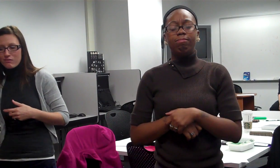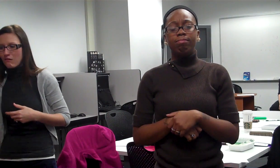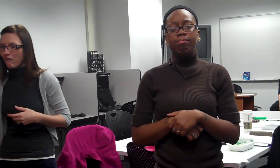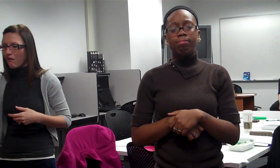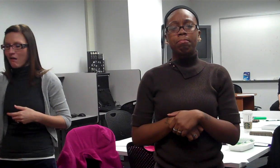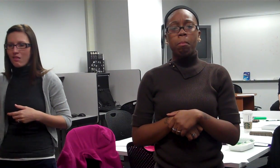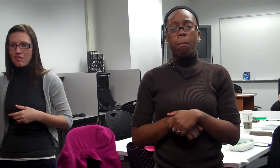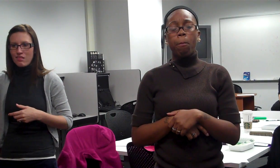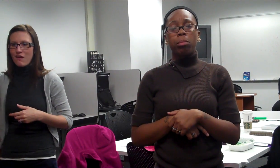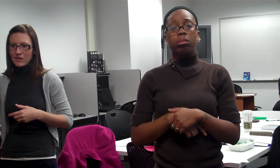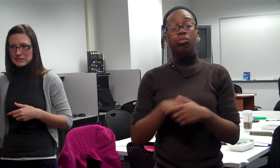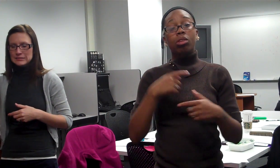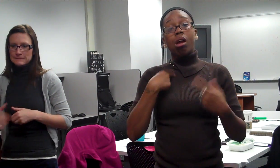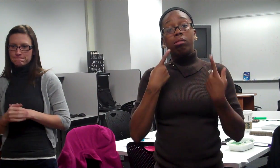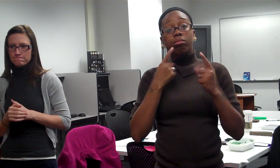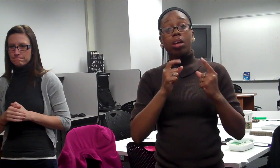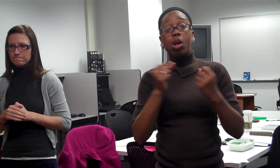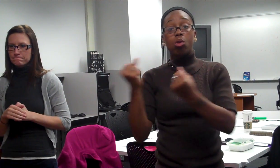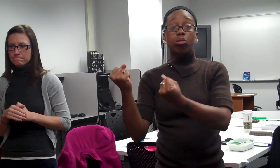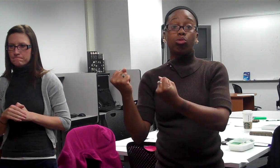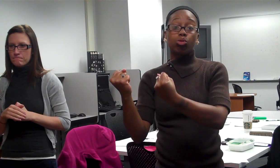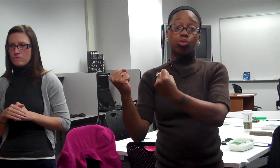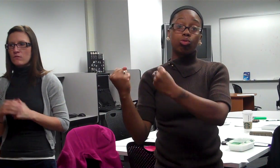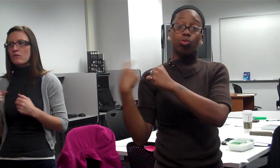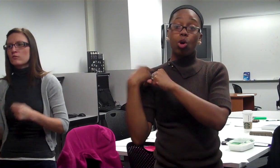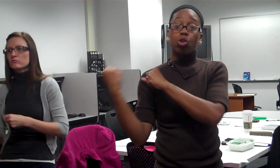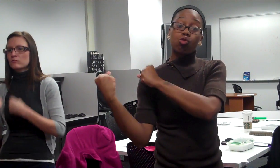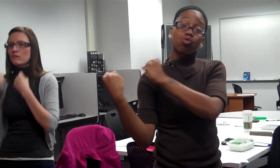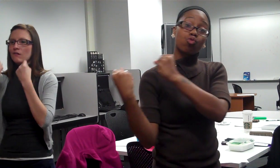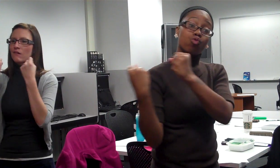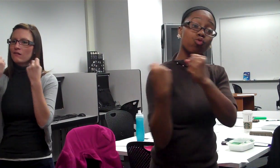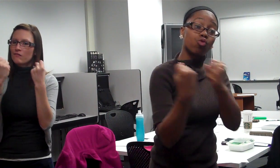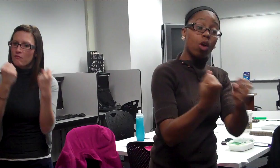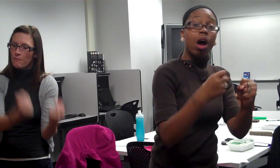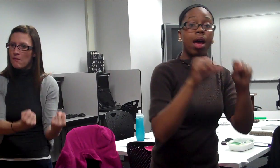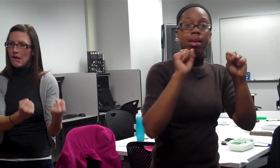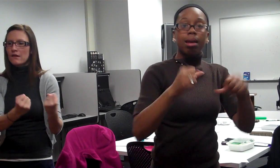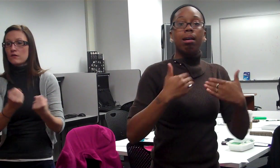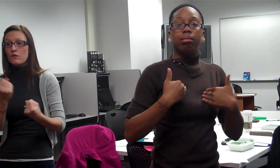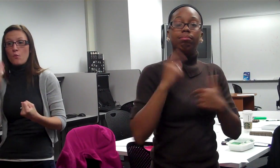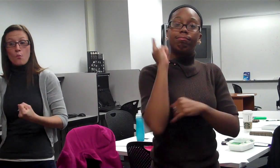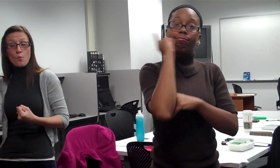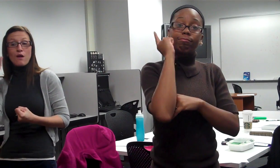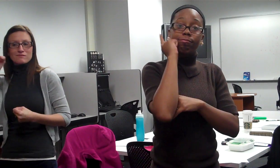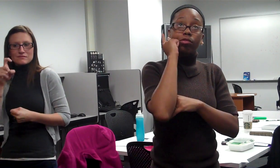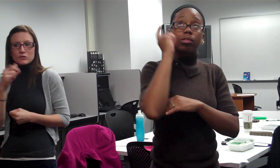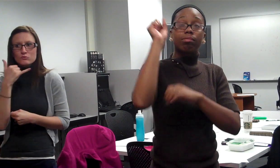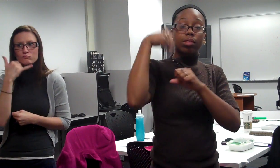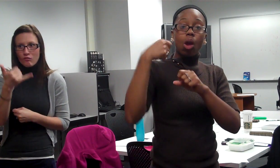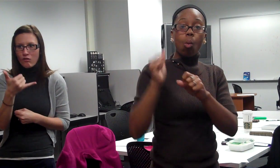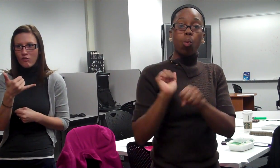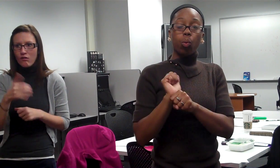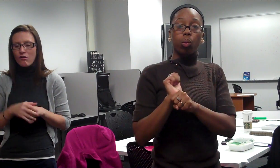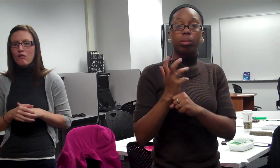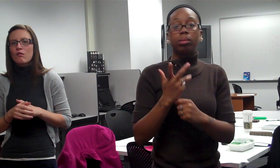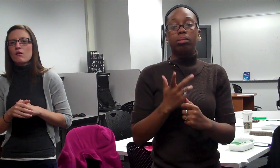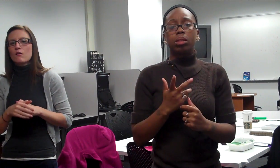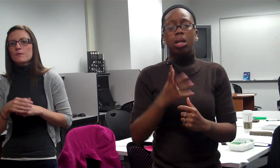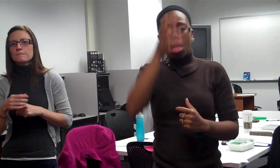So they drive back so they can get some cell reception, and they pull up, and I'm like, the guy's there. Why did you leave? Why didn't you just